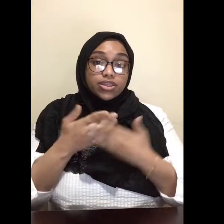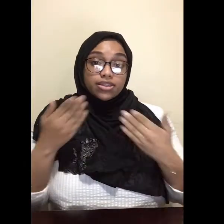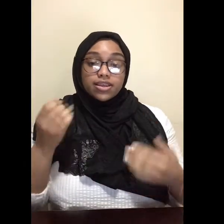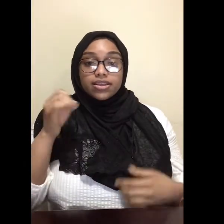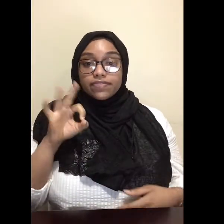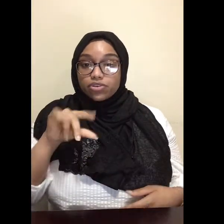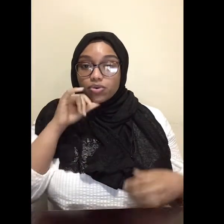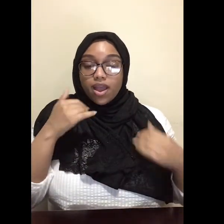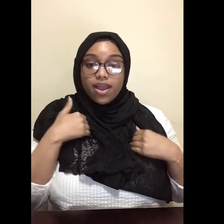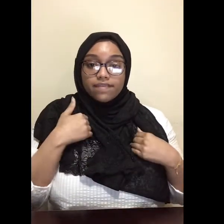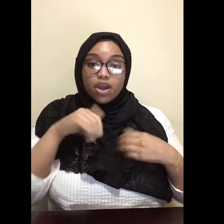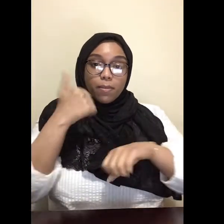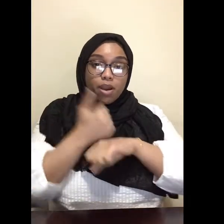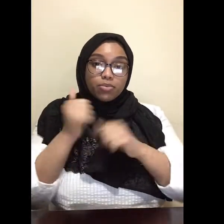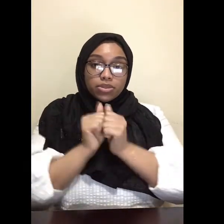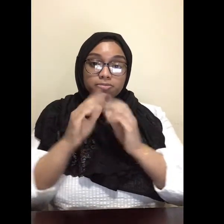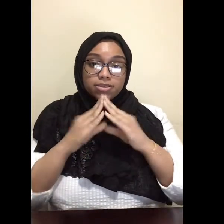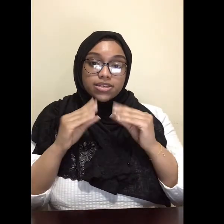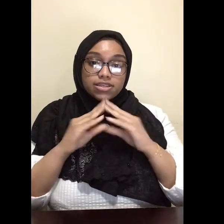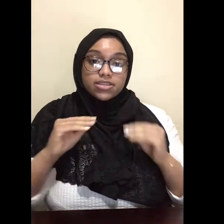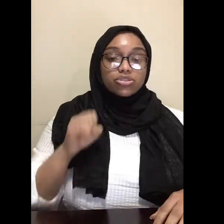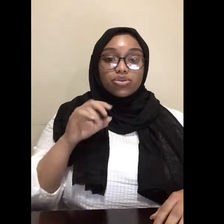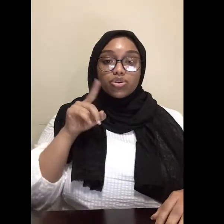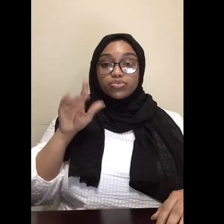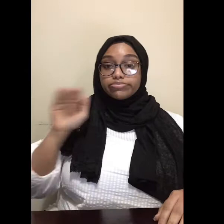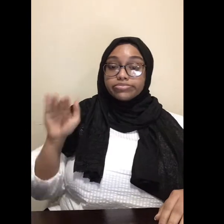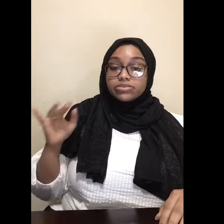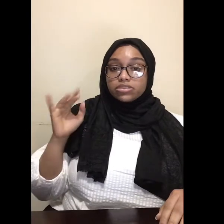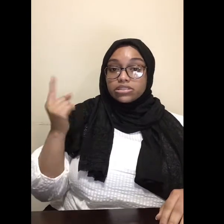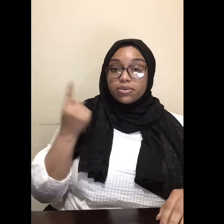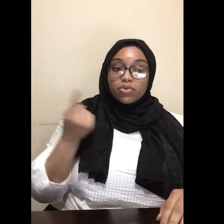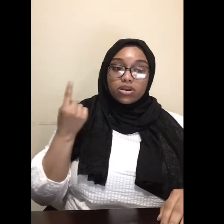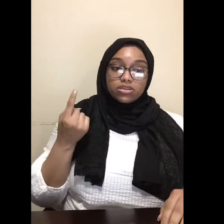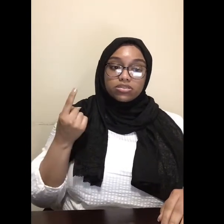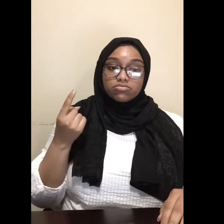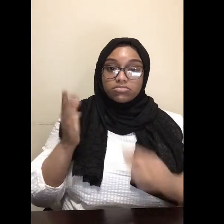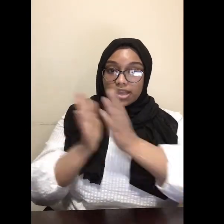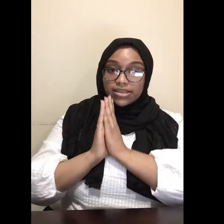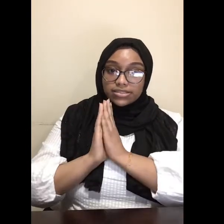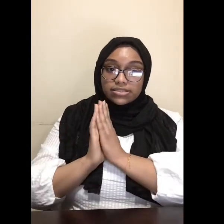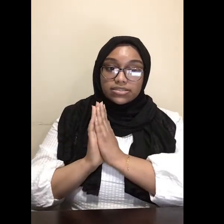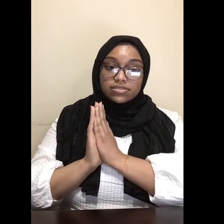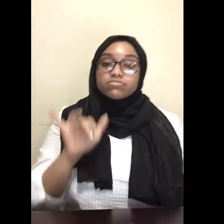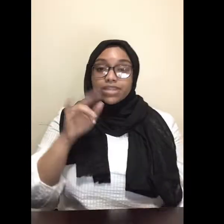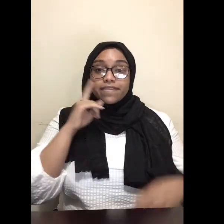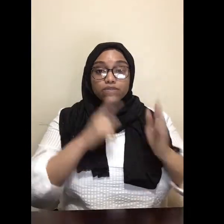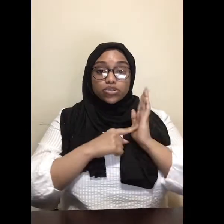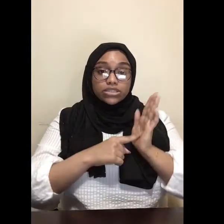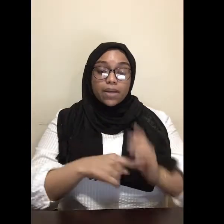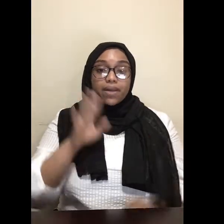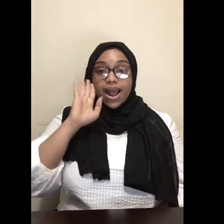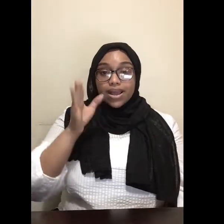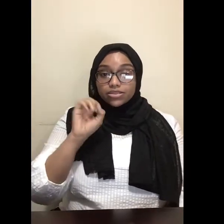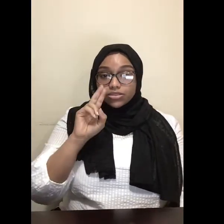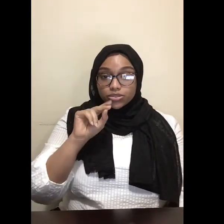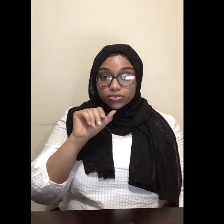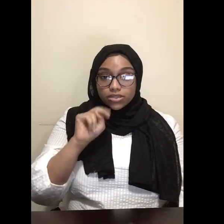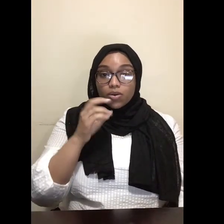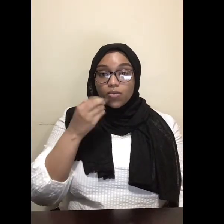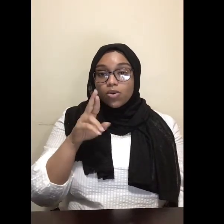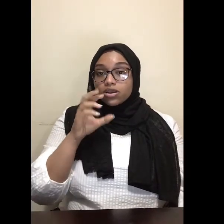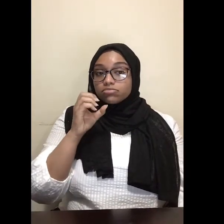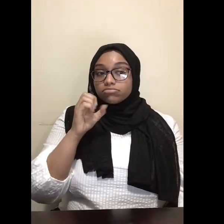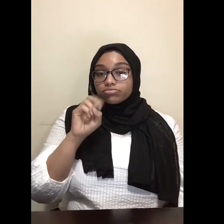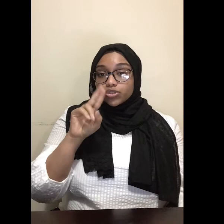meet soon to discuss the event? And you can even say, can you provide me with some